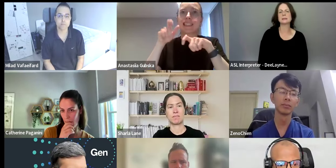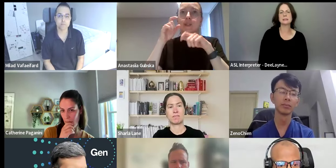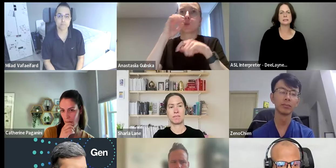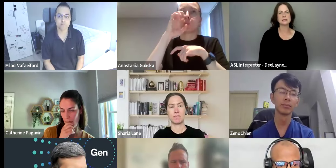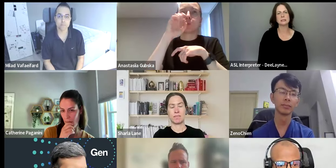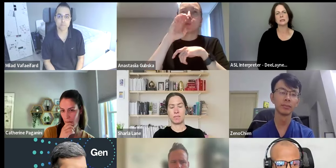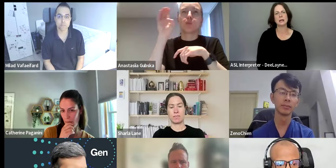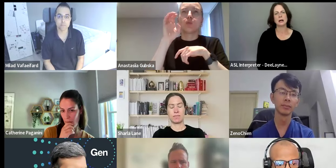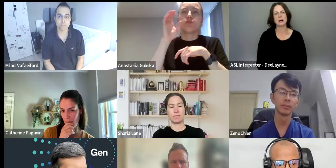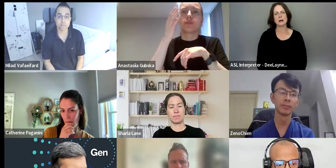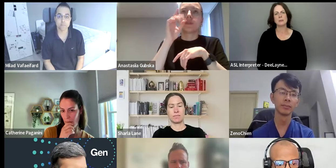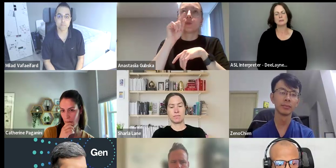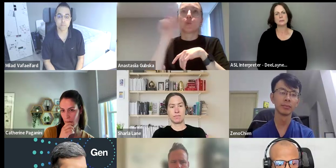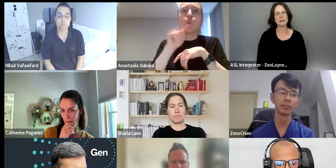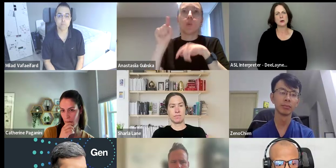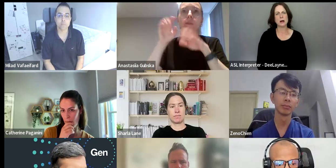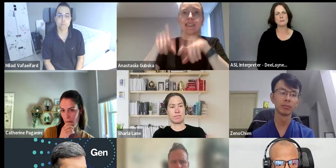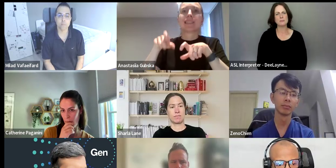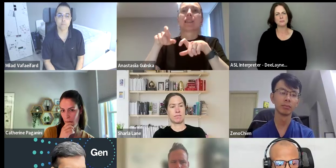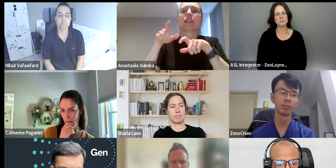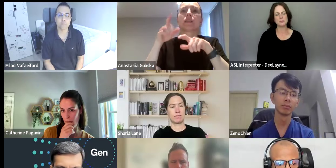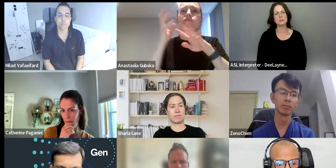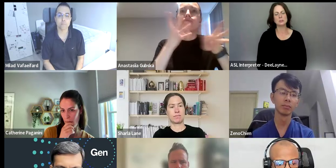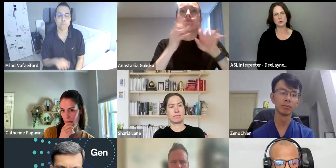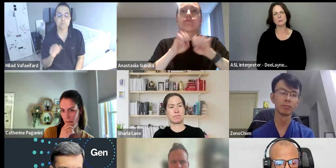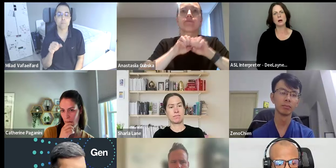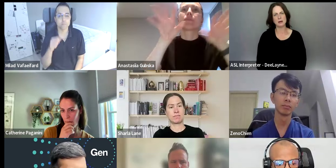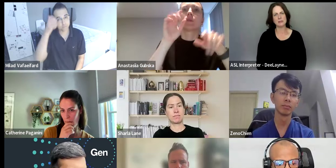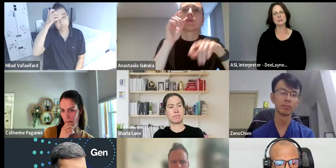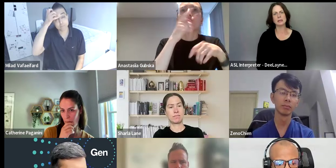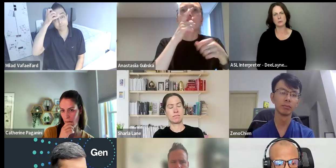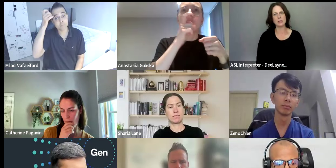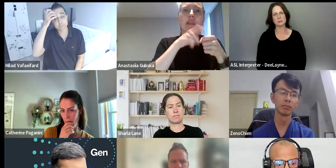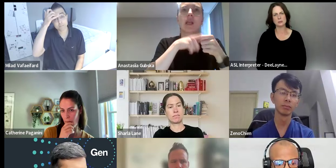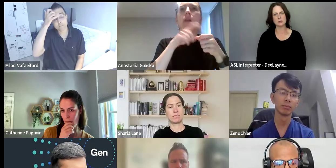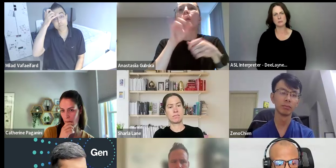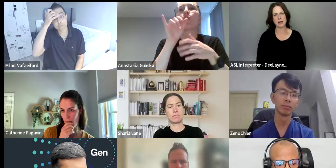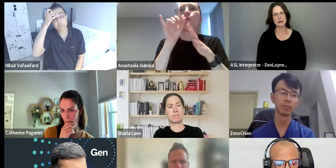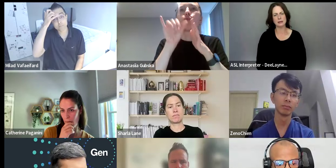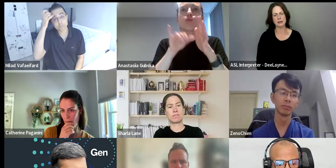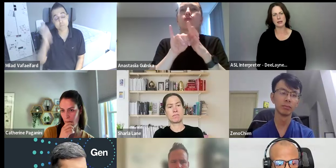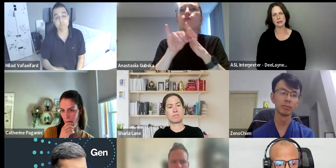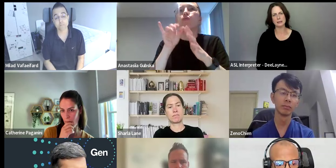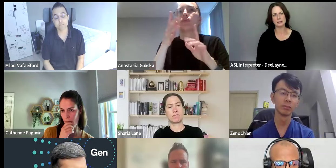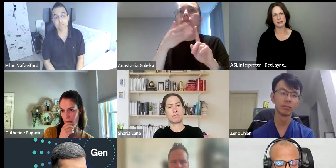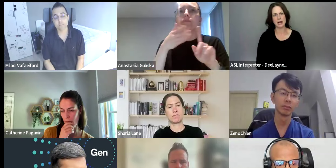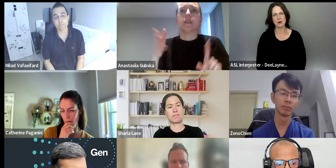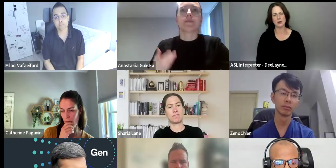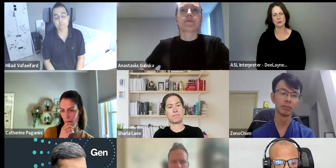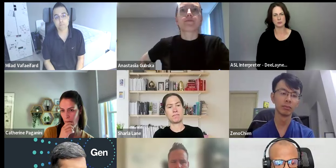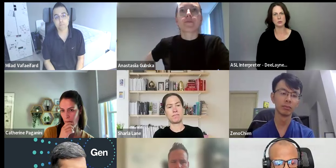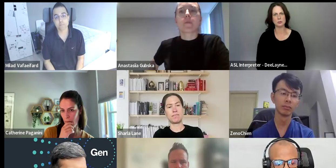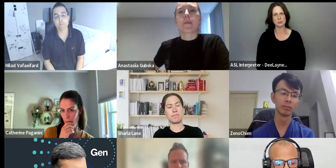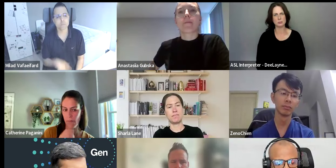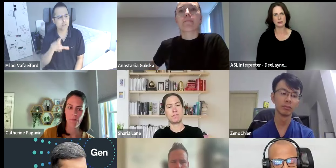to access it. You know, Zoom, obviously we can stream that and send it out